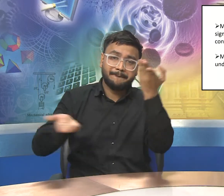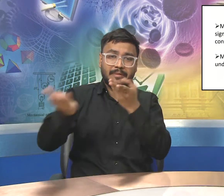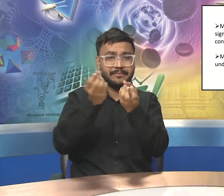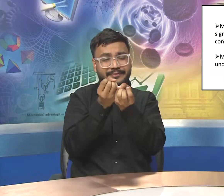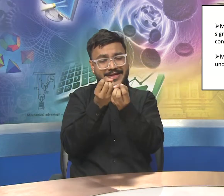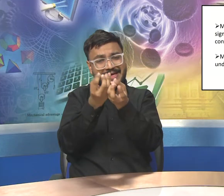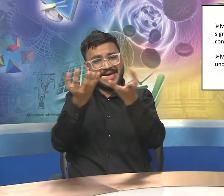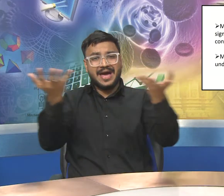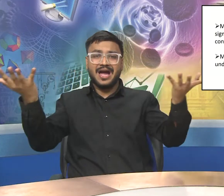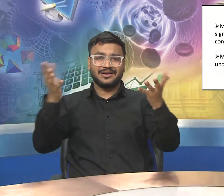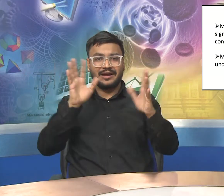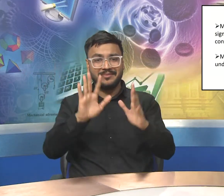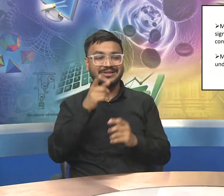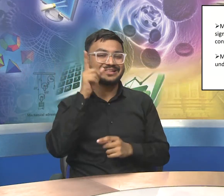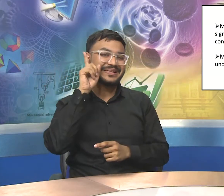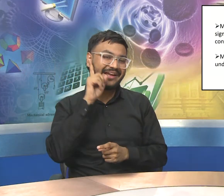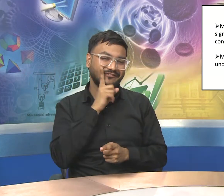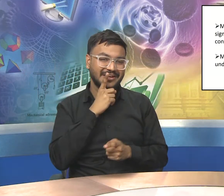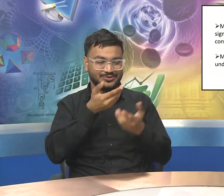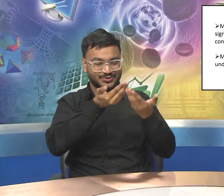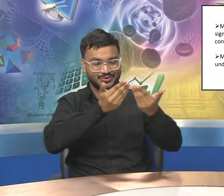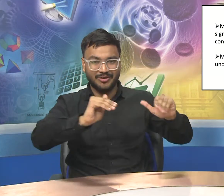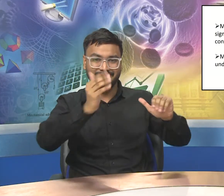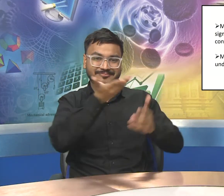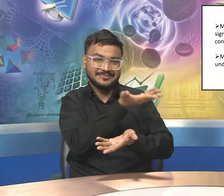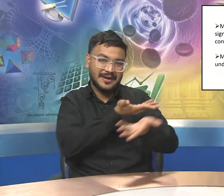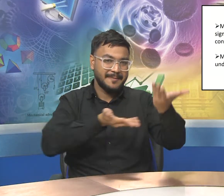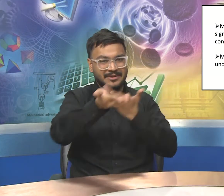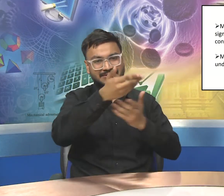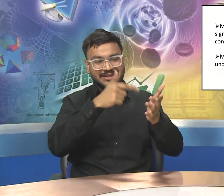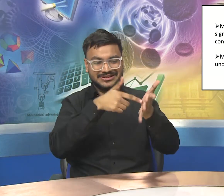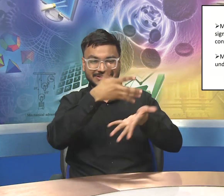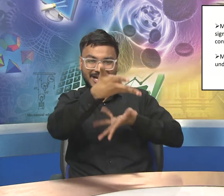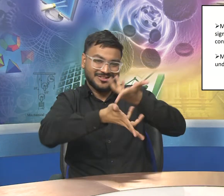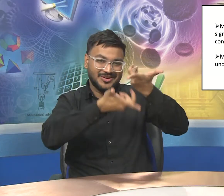Many hearing people did not fully understand.